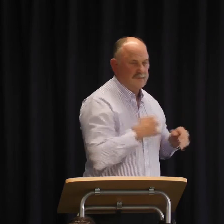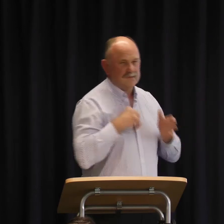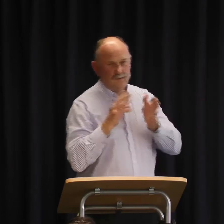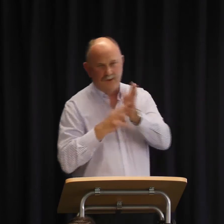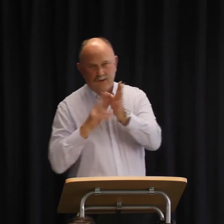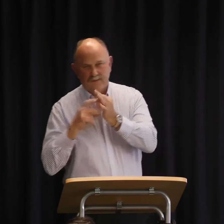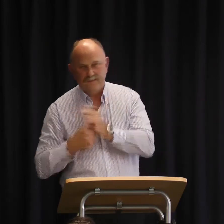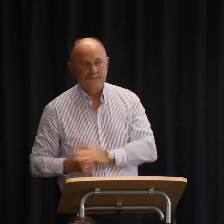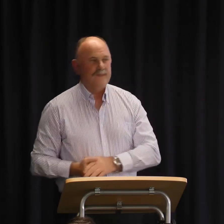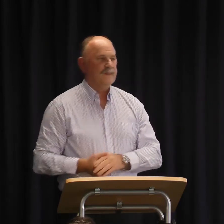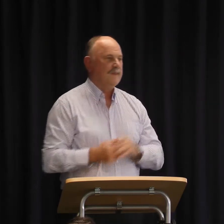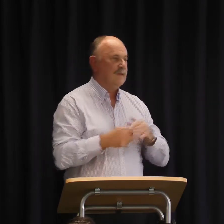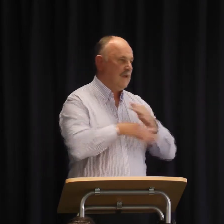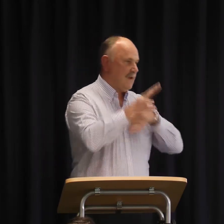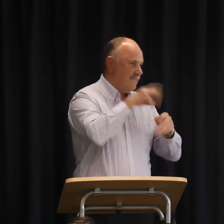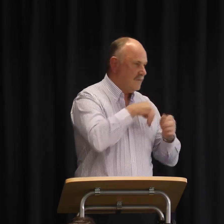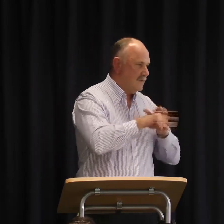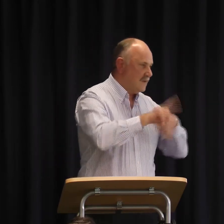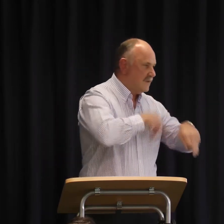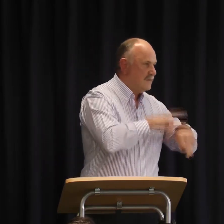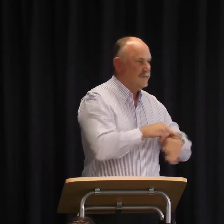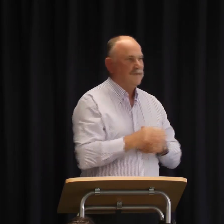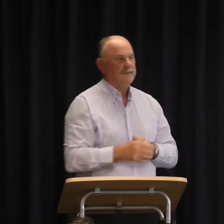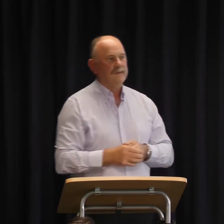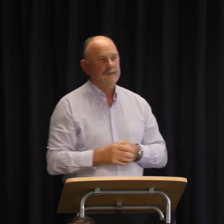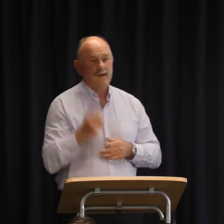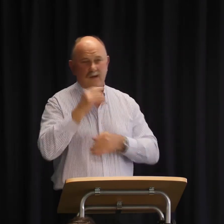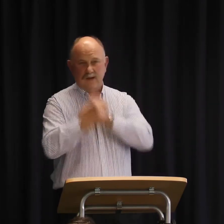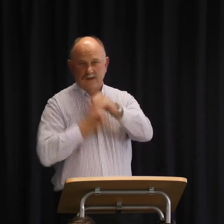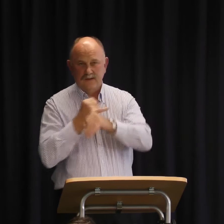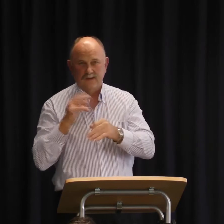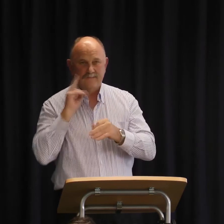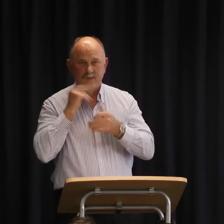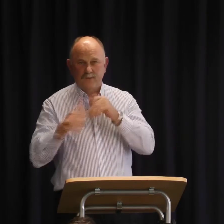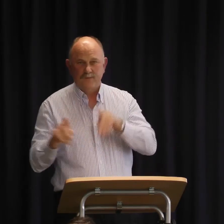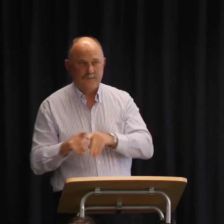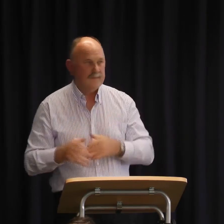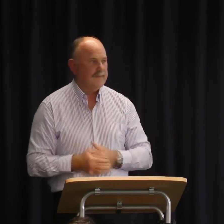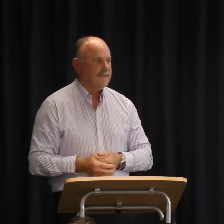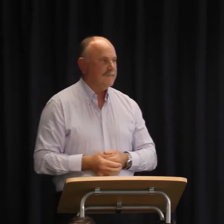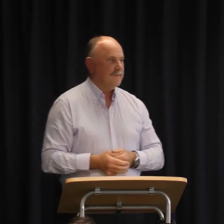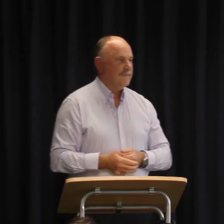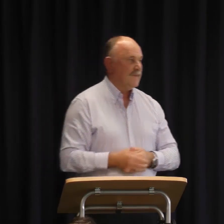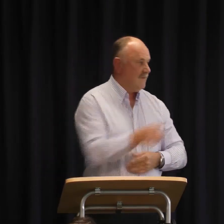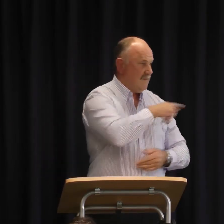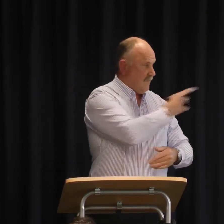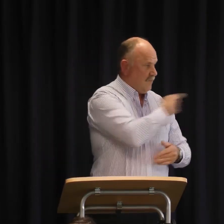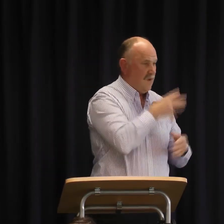So John was the first president and I was the manager in JSSC. We were also involved in national and international sporting